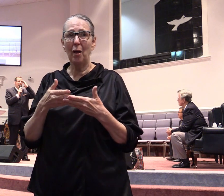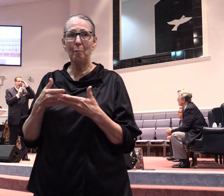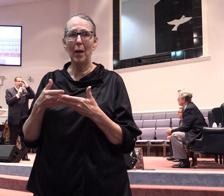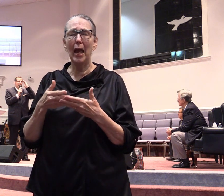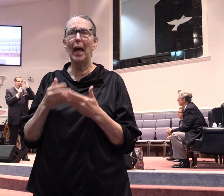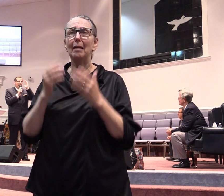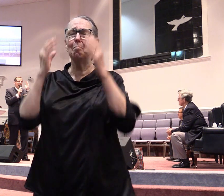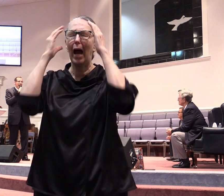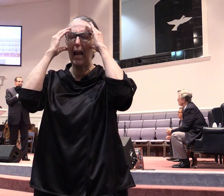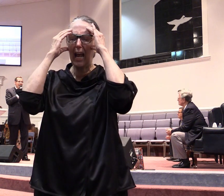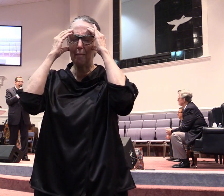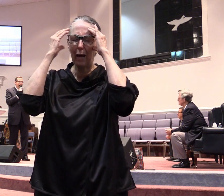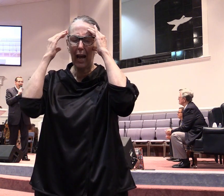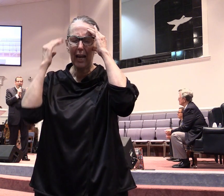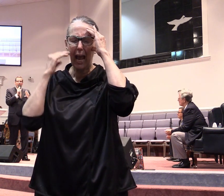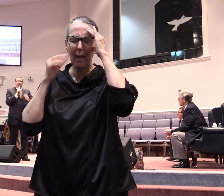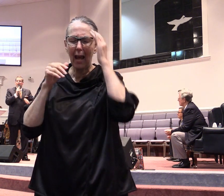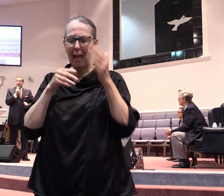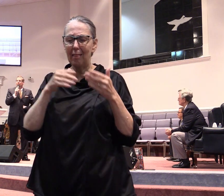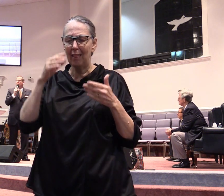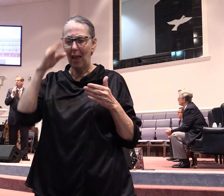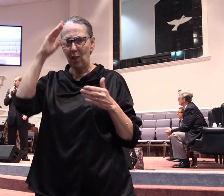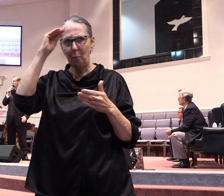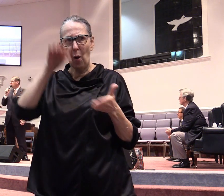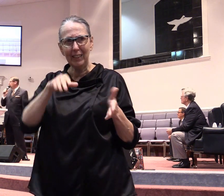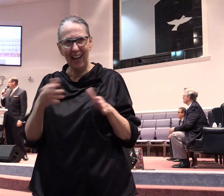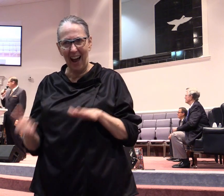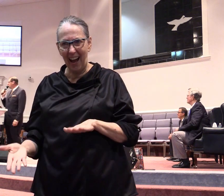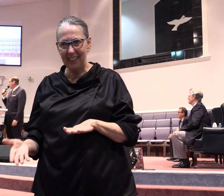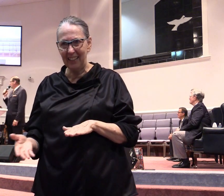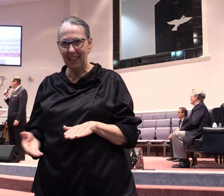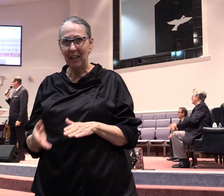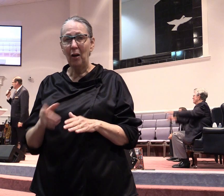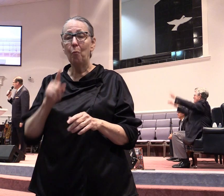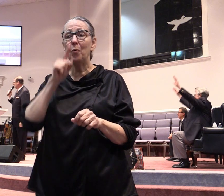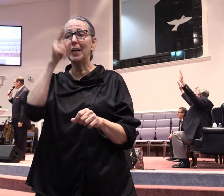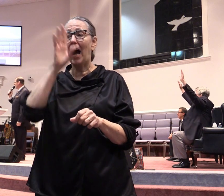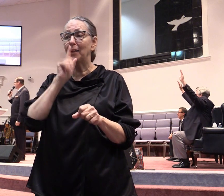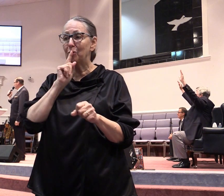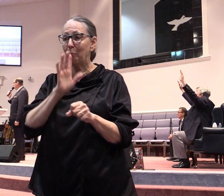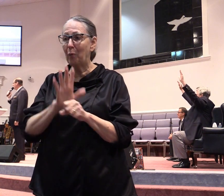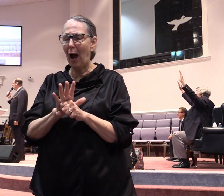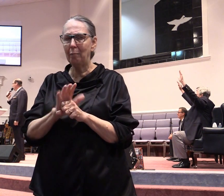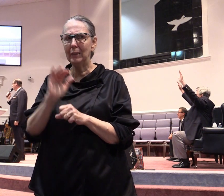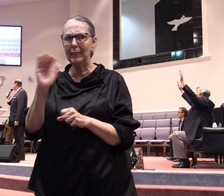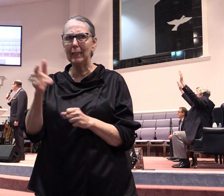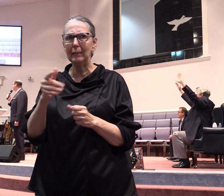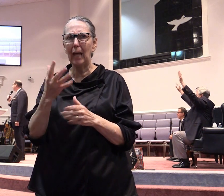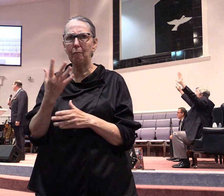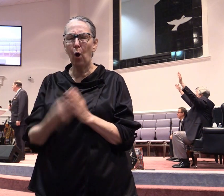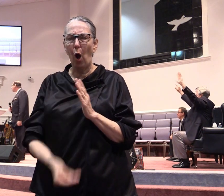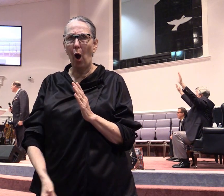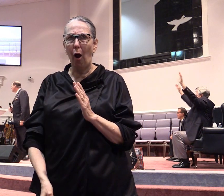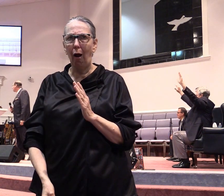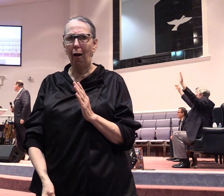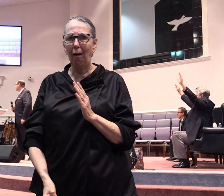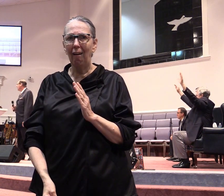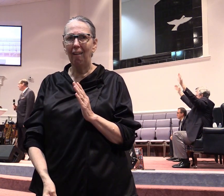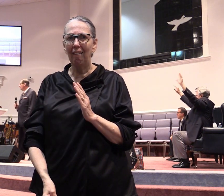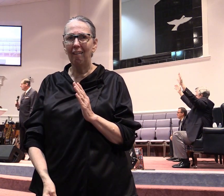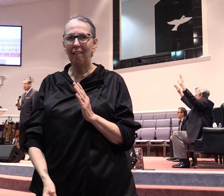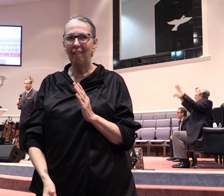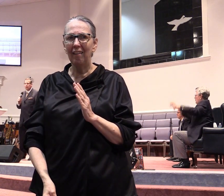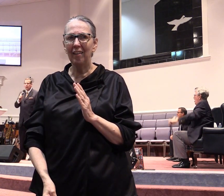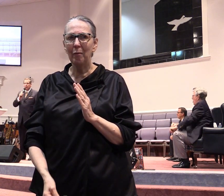head, and it died. And he preached on when God's promise seems to have died.